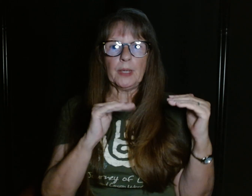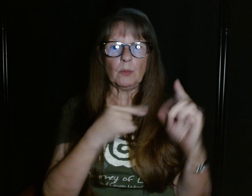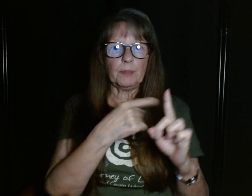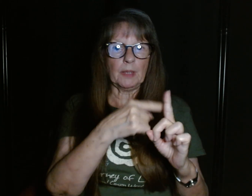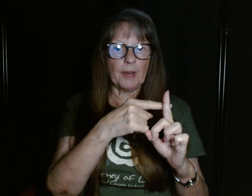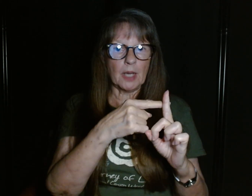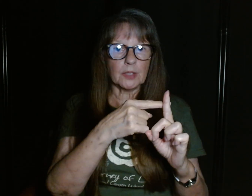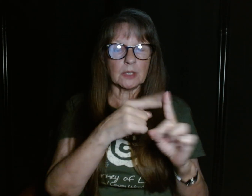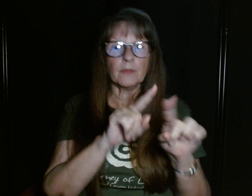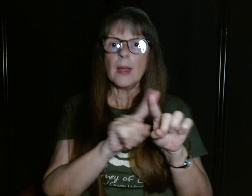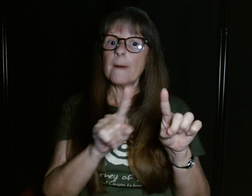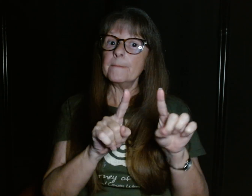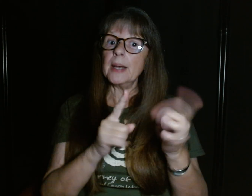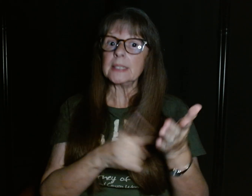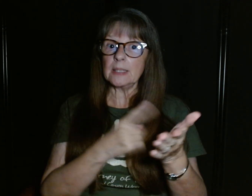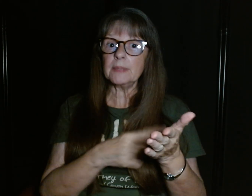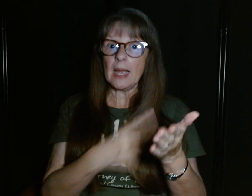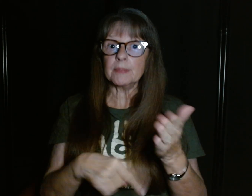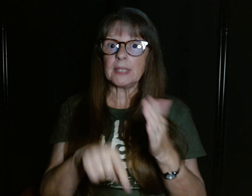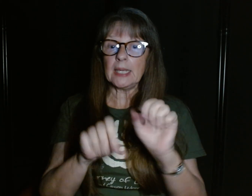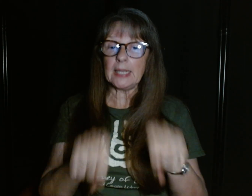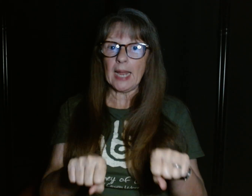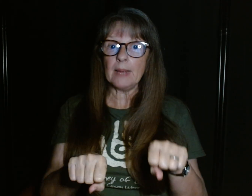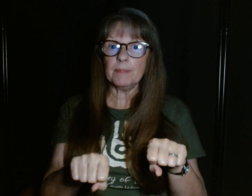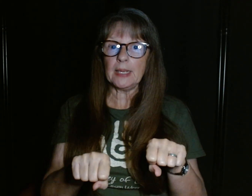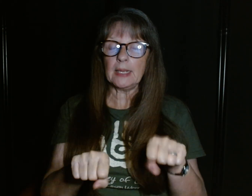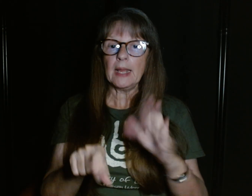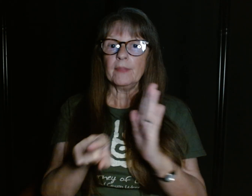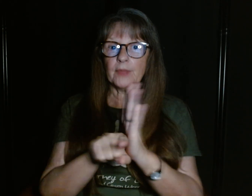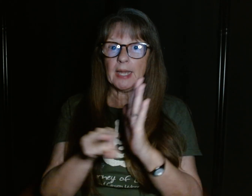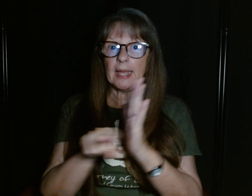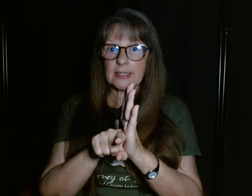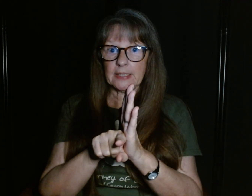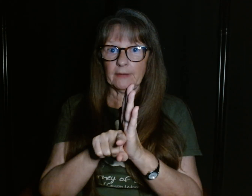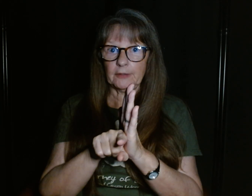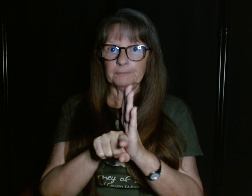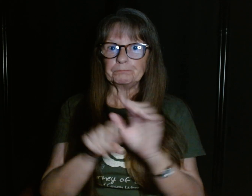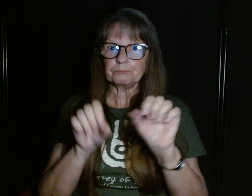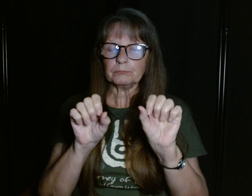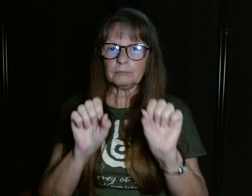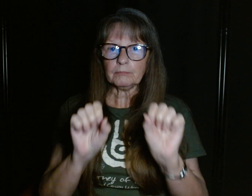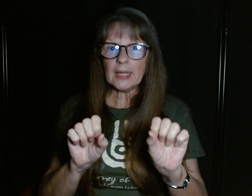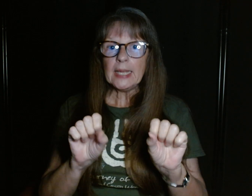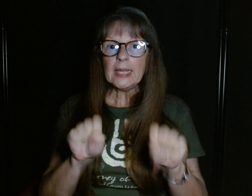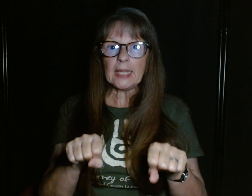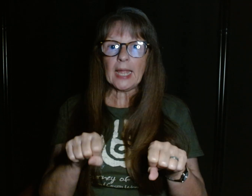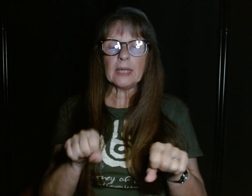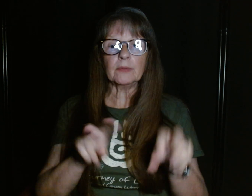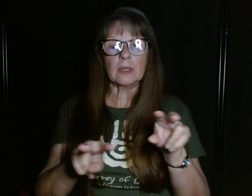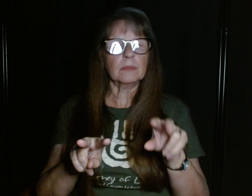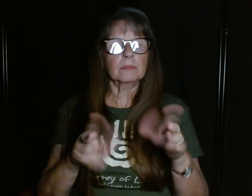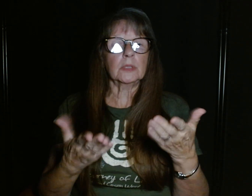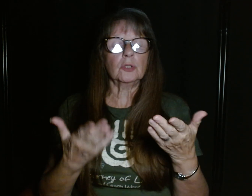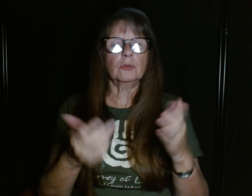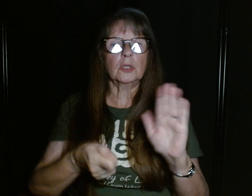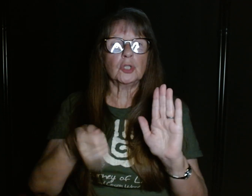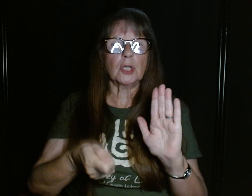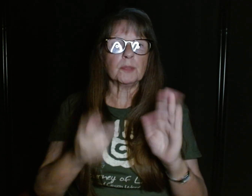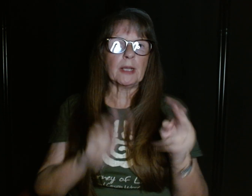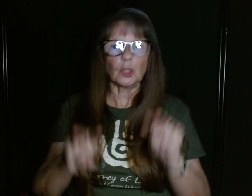it would be a positive, but sometimes it can be the negative. It can, the judge may look